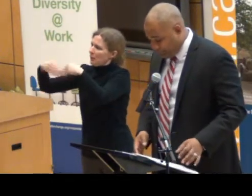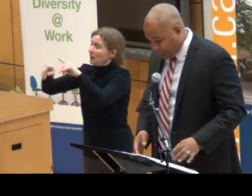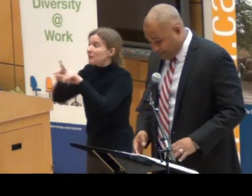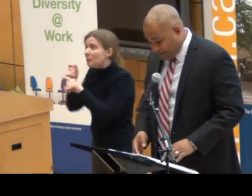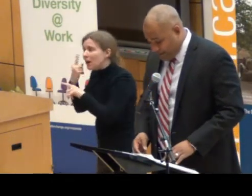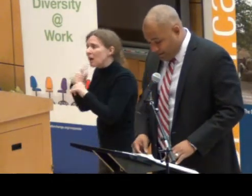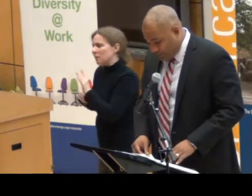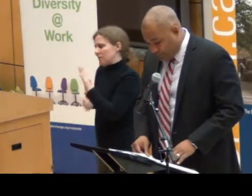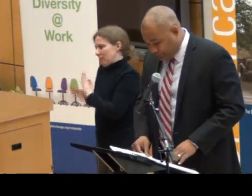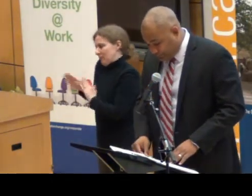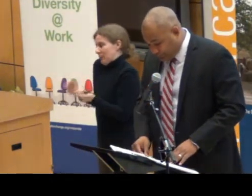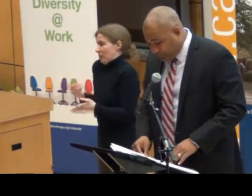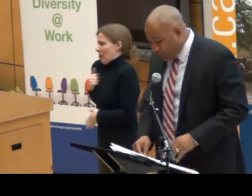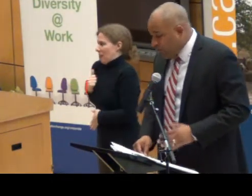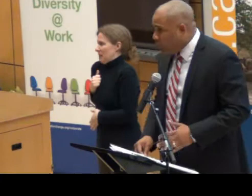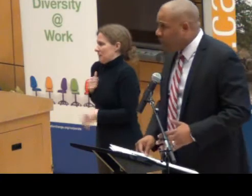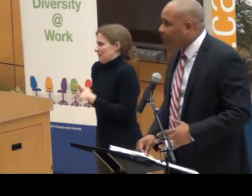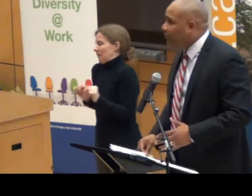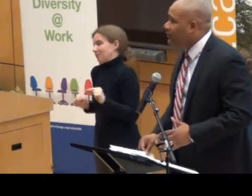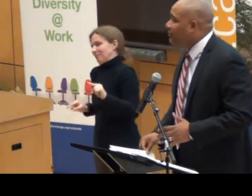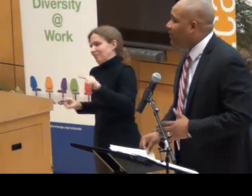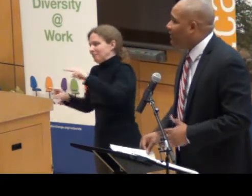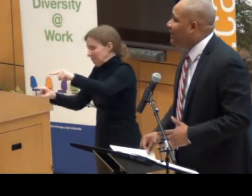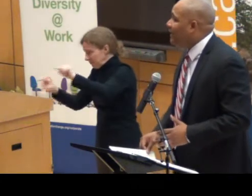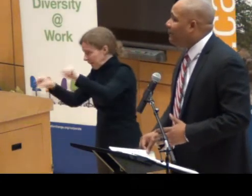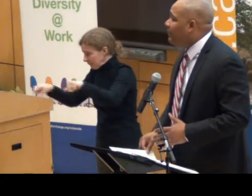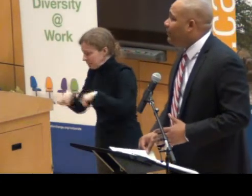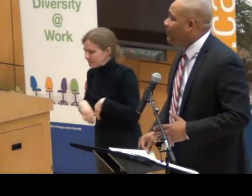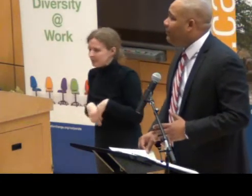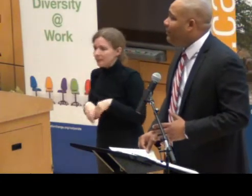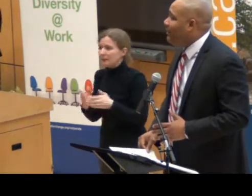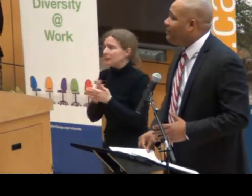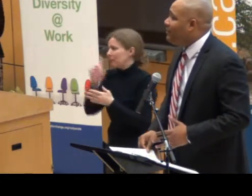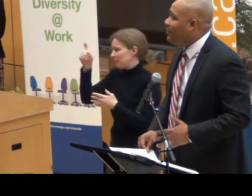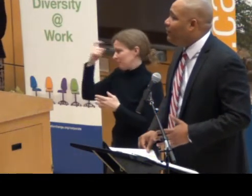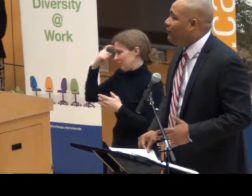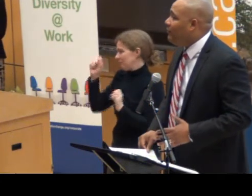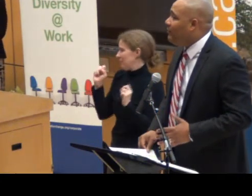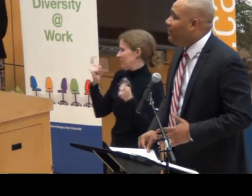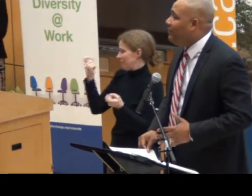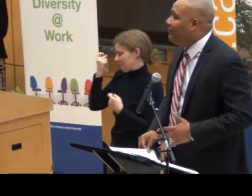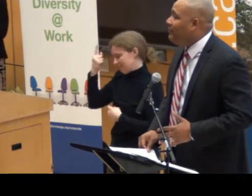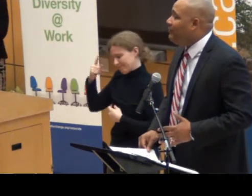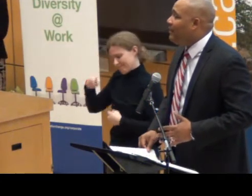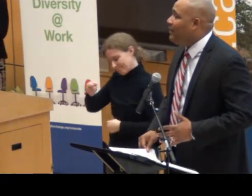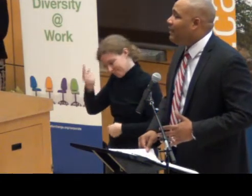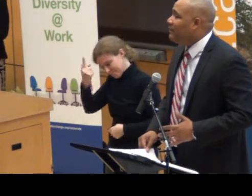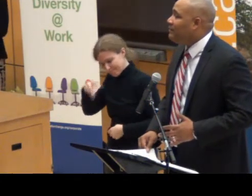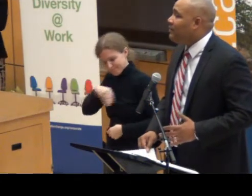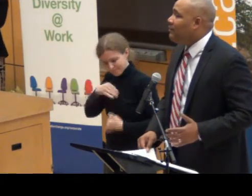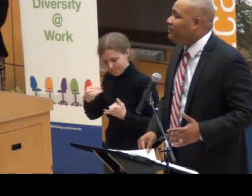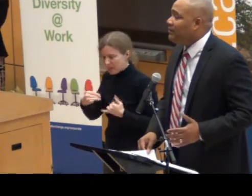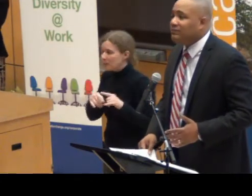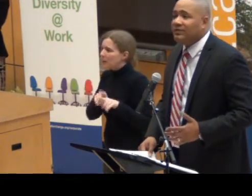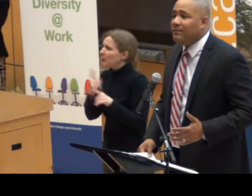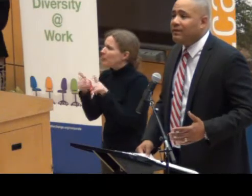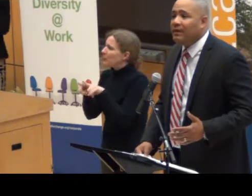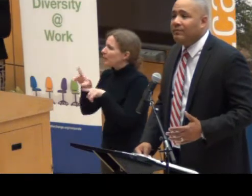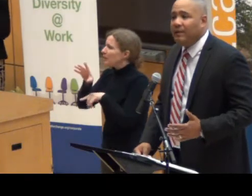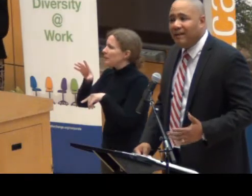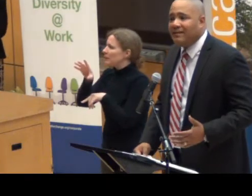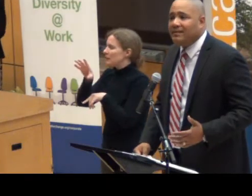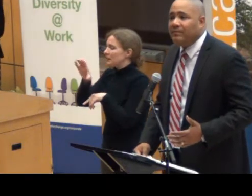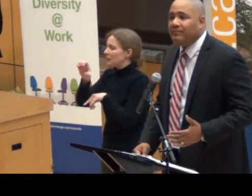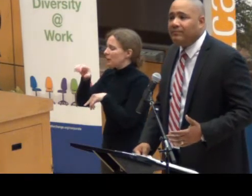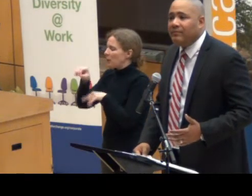market. So more employers are getting it. You know, I met the CEO from Steam Whistle, same